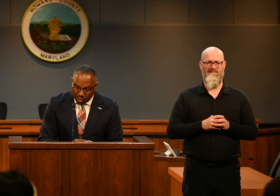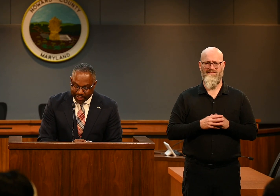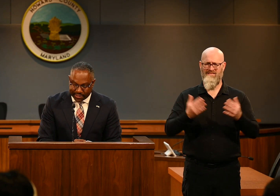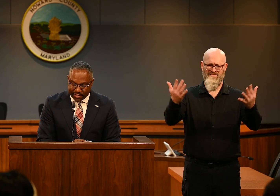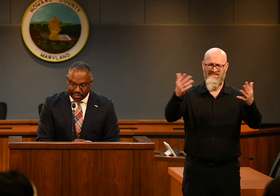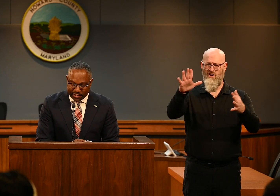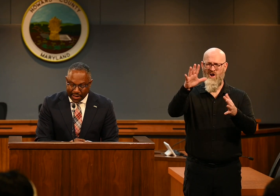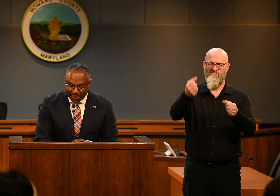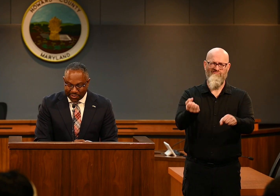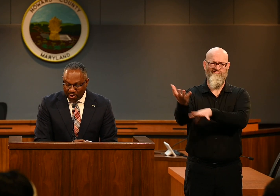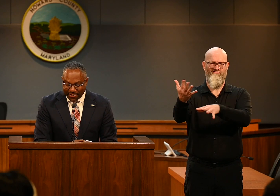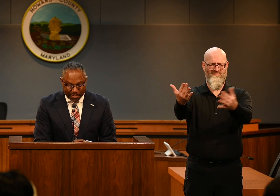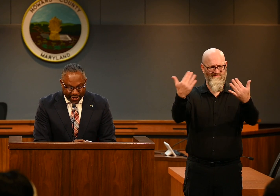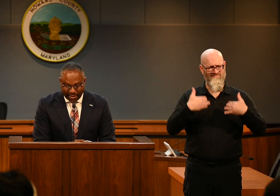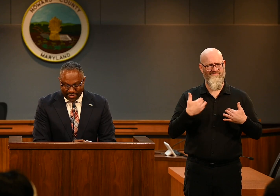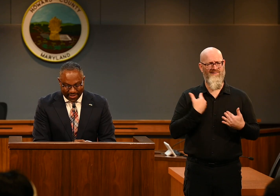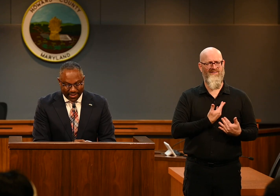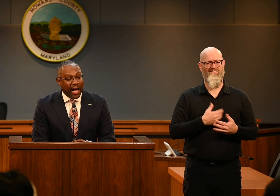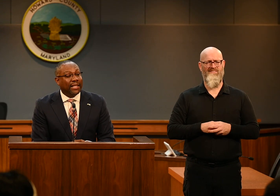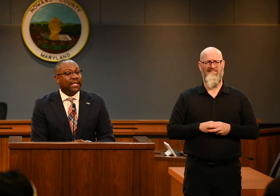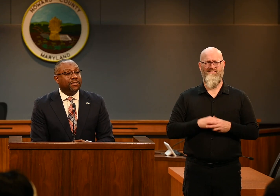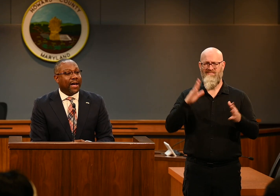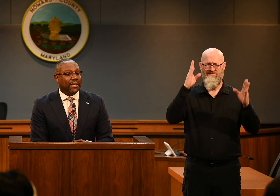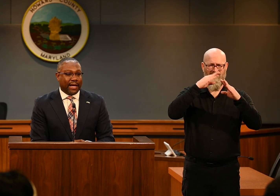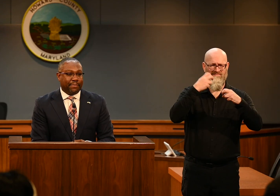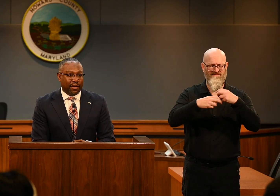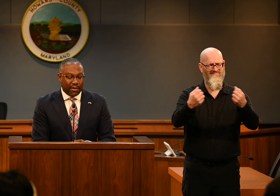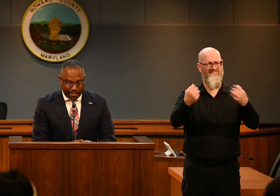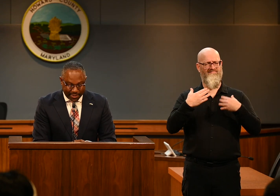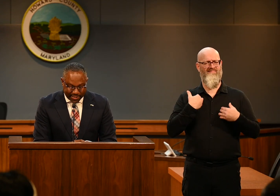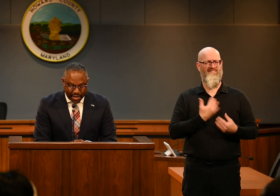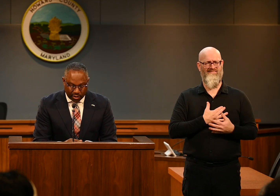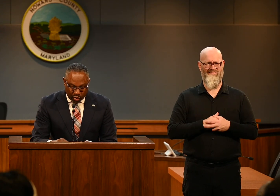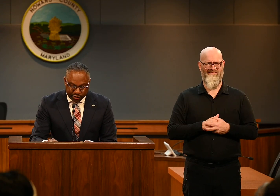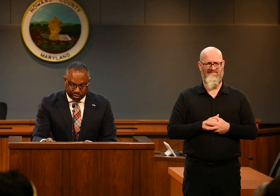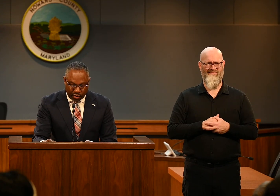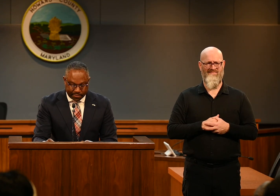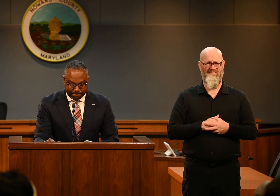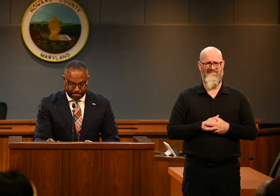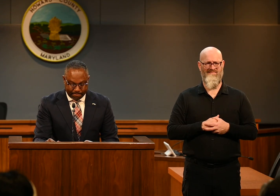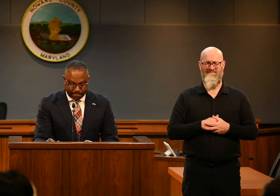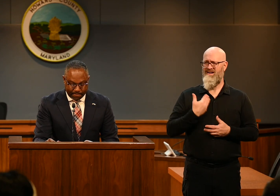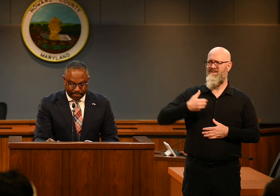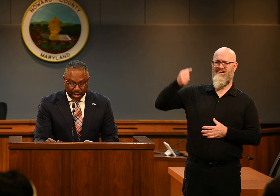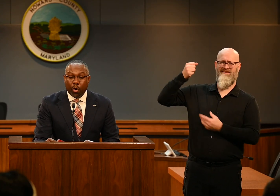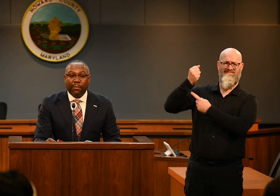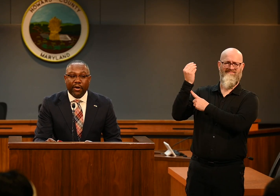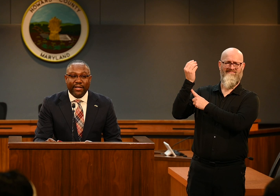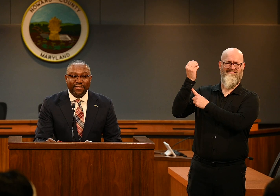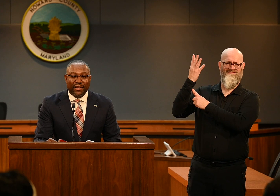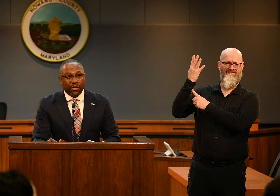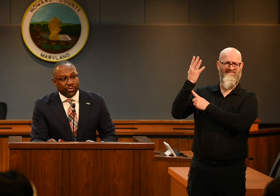the homeless, tempest-tossed to me. I lift my lamp beside the golden door."